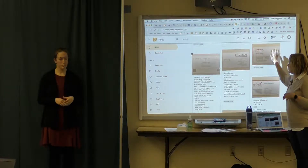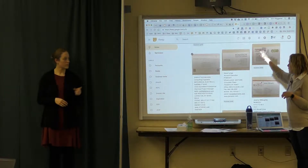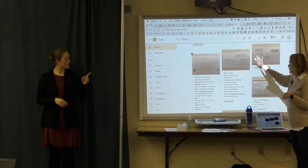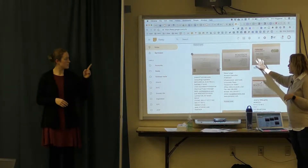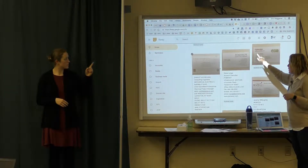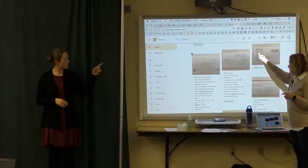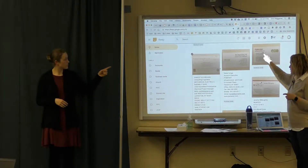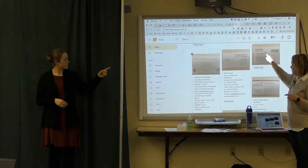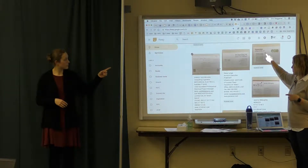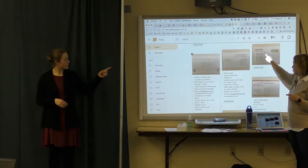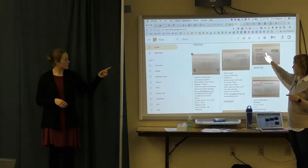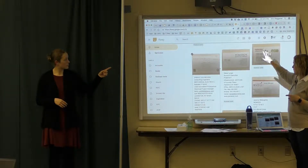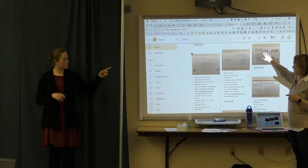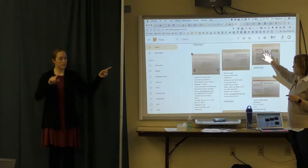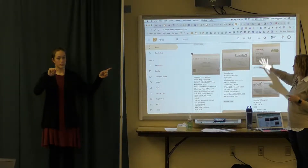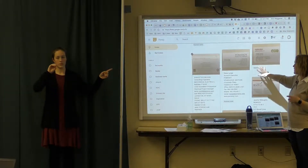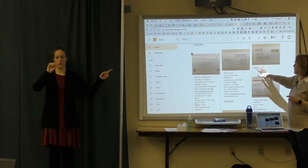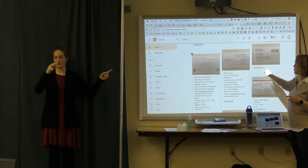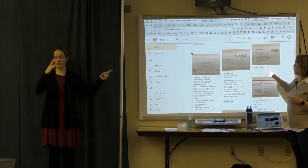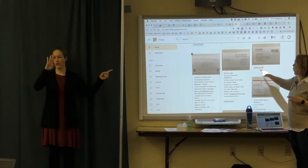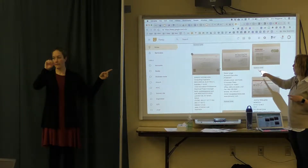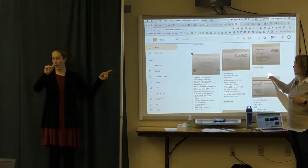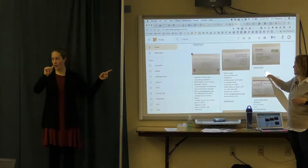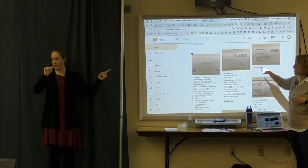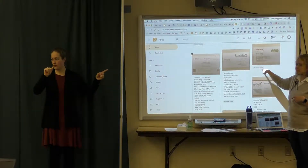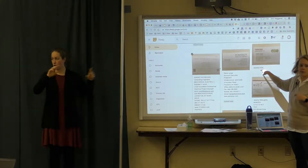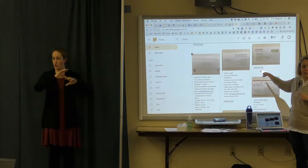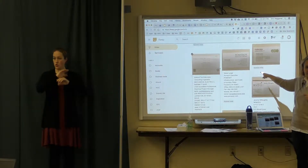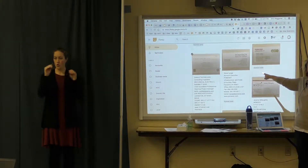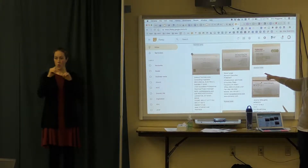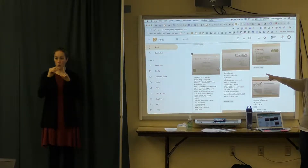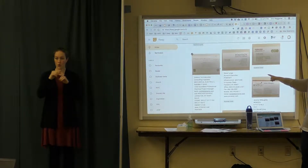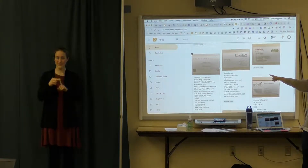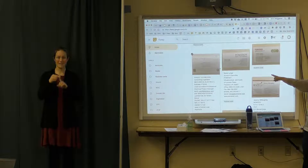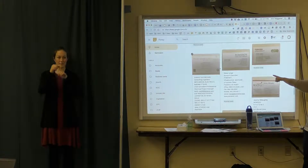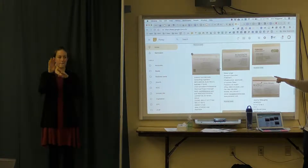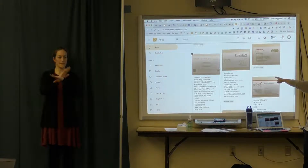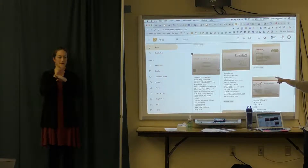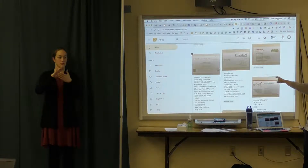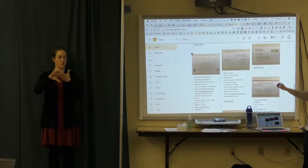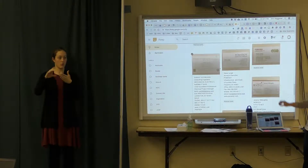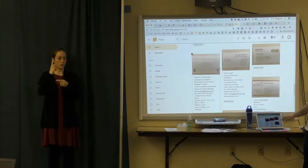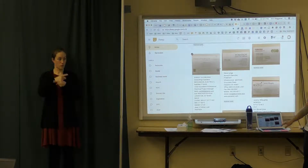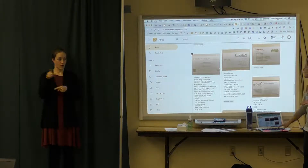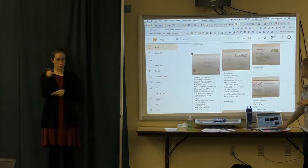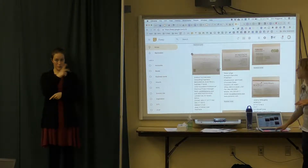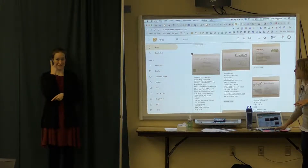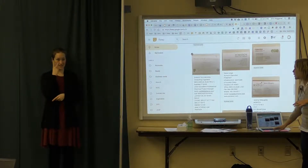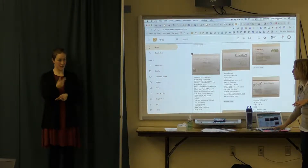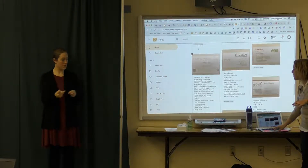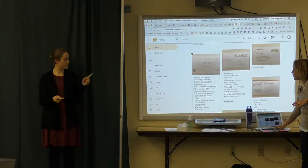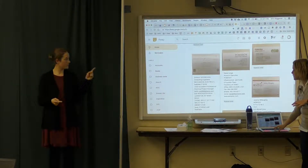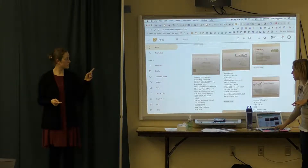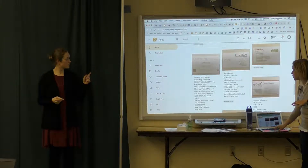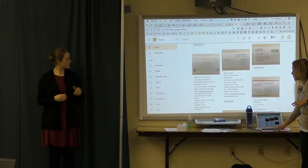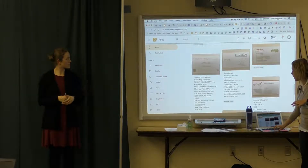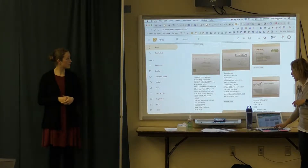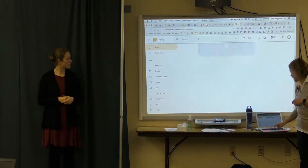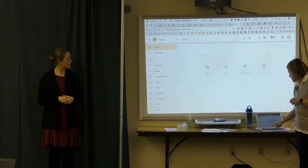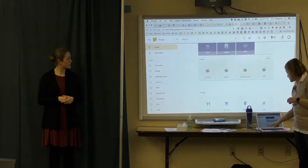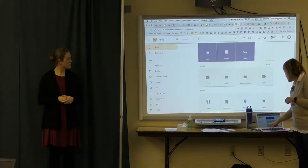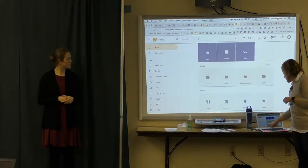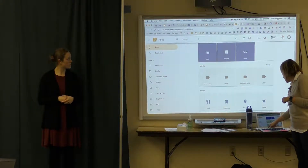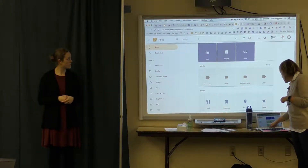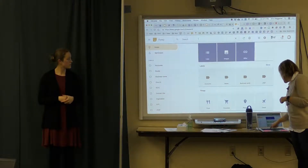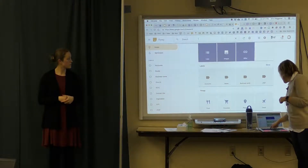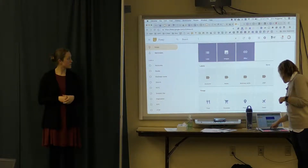here for, this says Toshiba. You can see there's no words here except for business card, right? You guys see that? I'm gonna go up here to the search bar